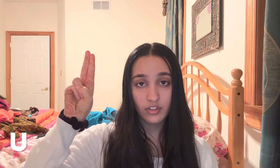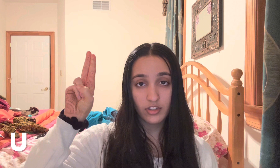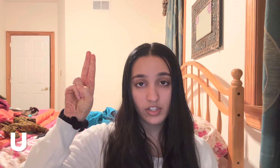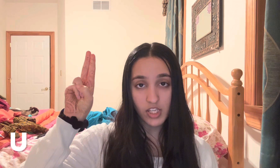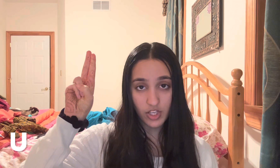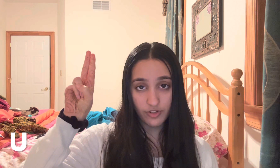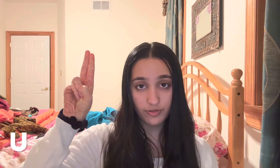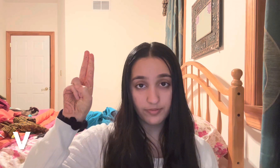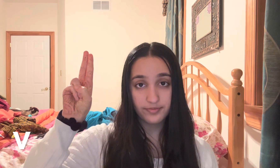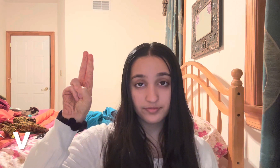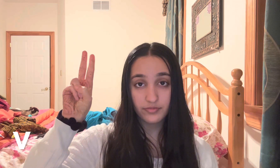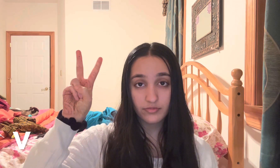U,